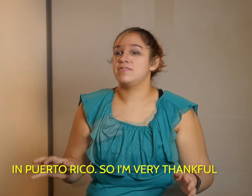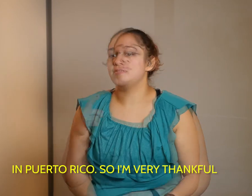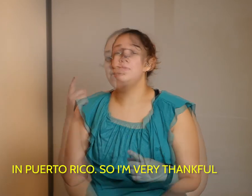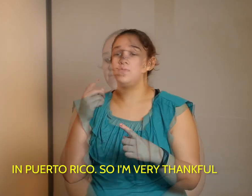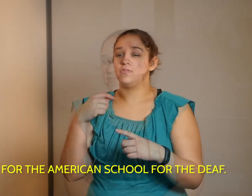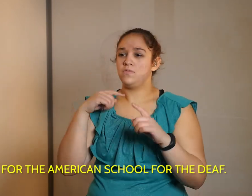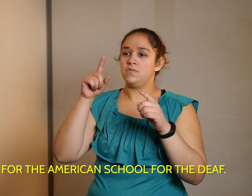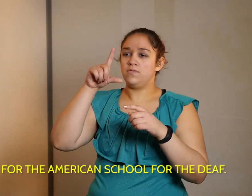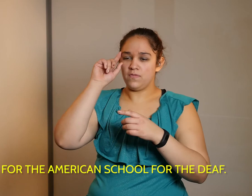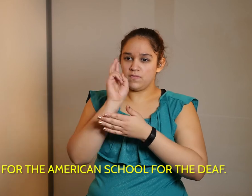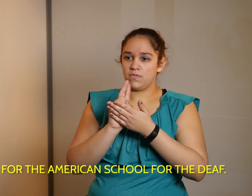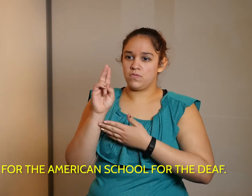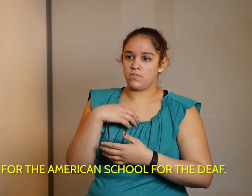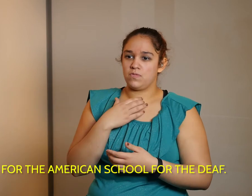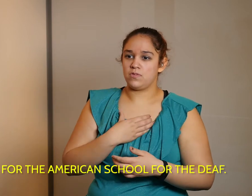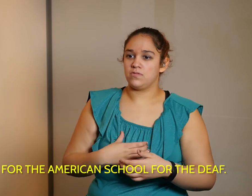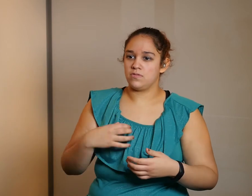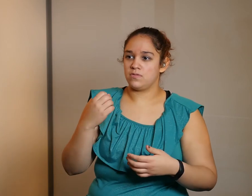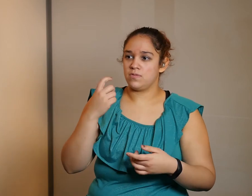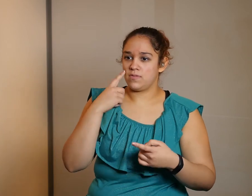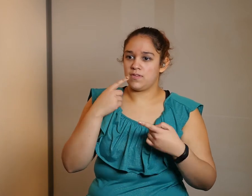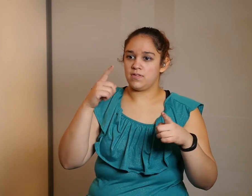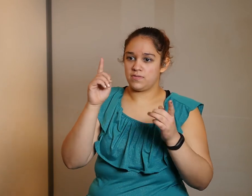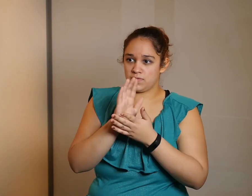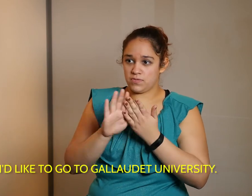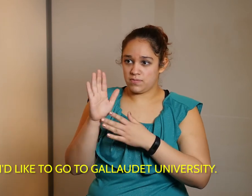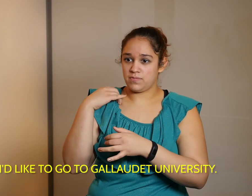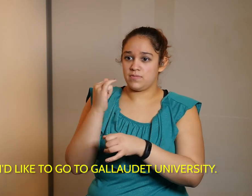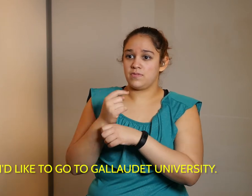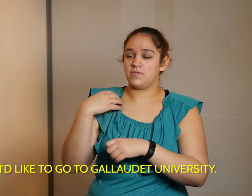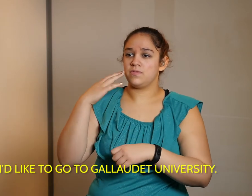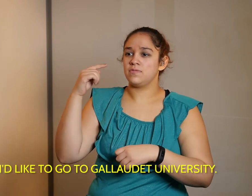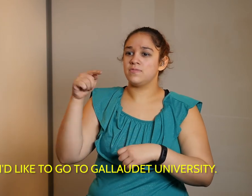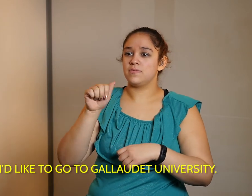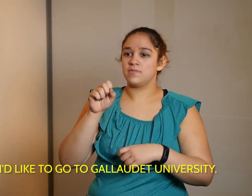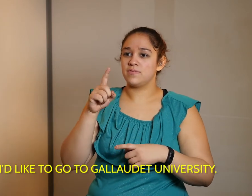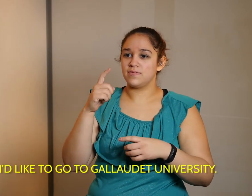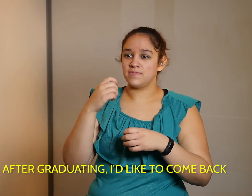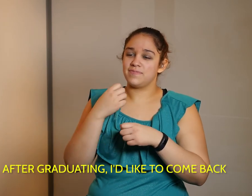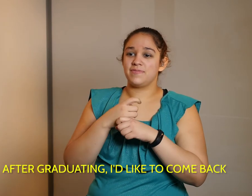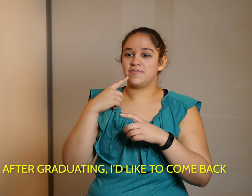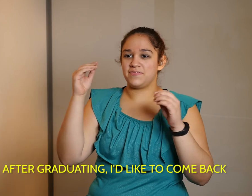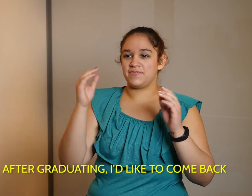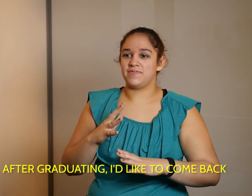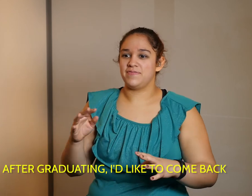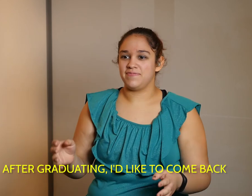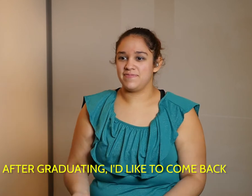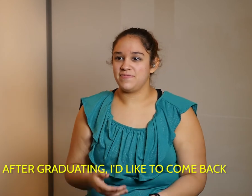very thankful to the American School for the Deaf. I'd like to go to Gallaudet University. And after graduating, I